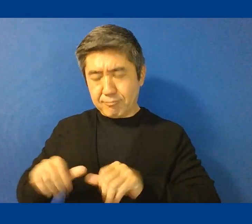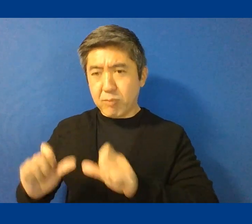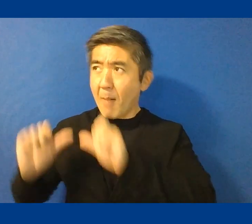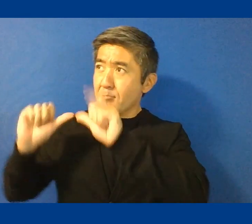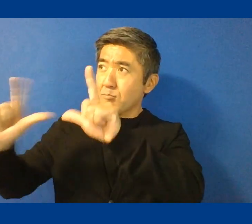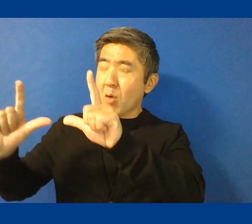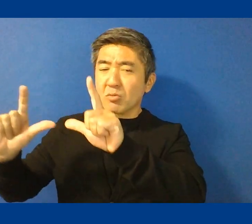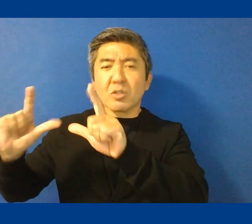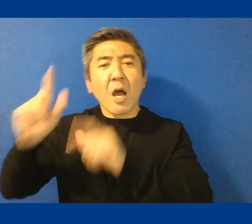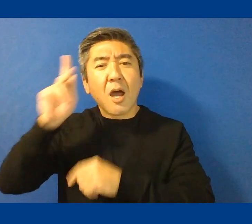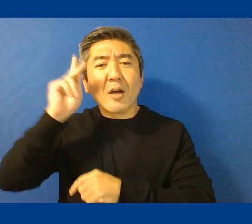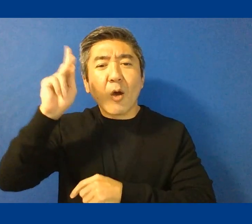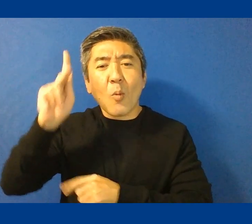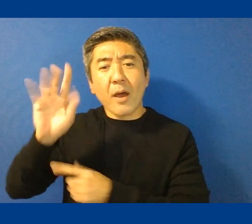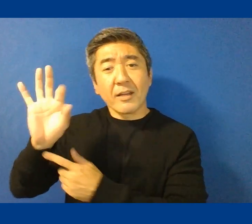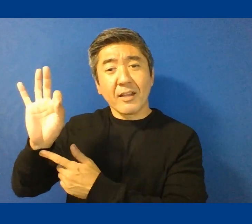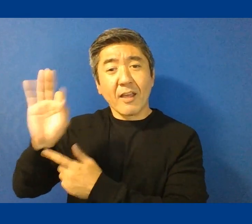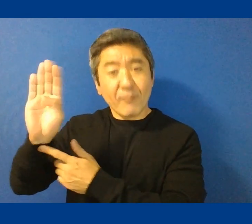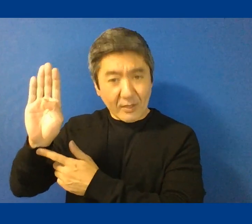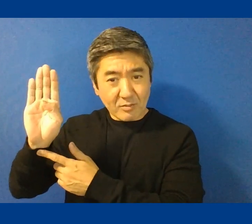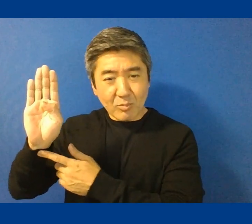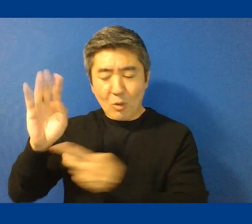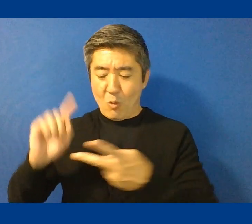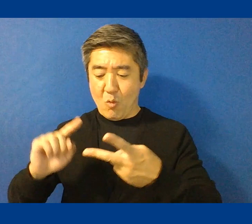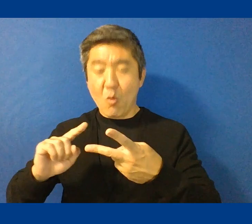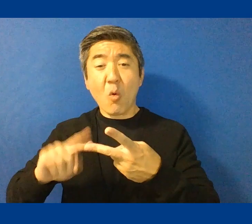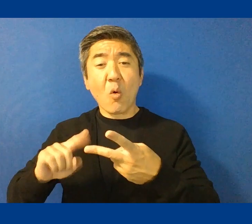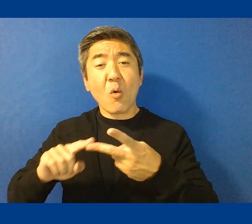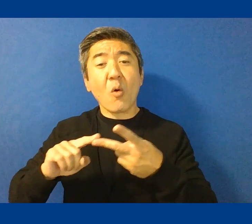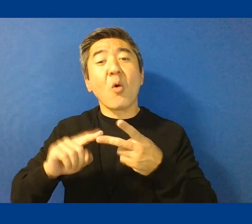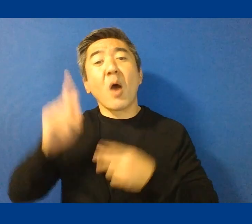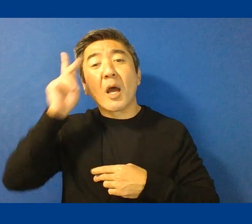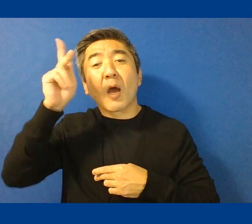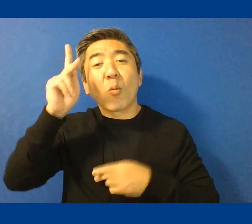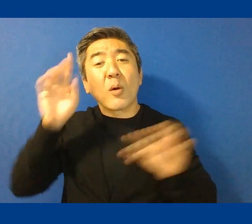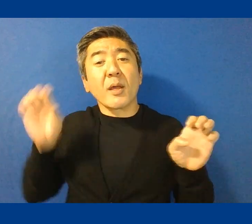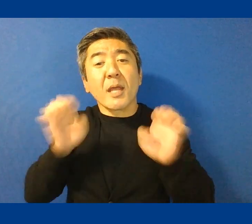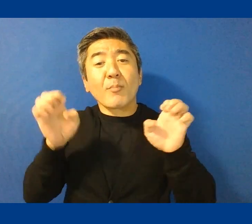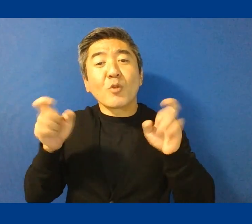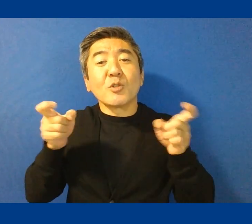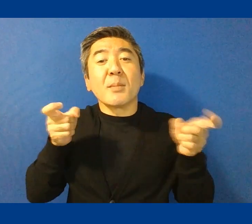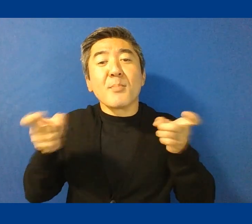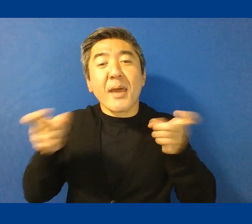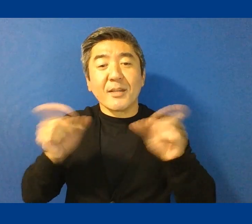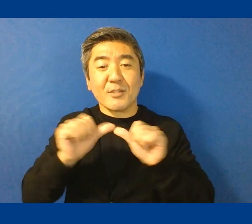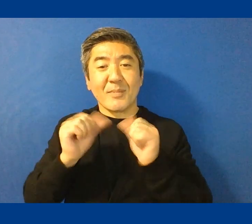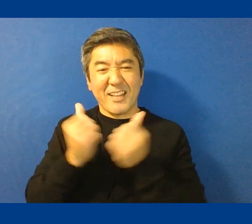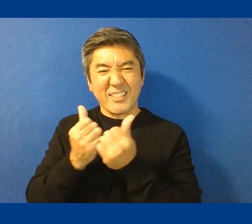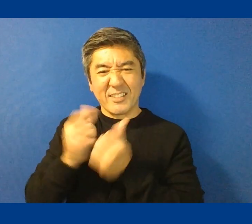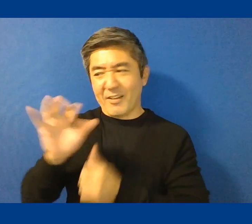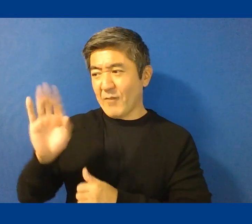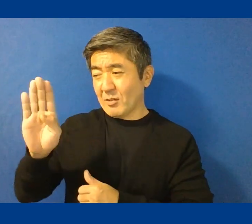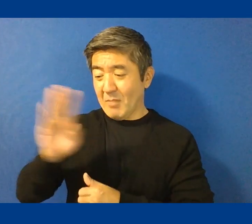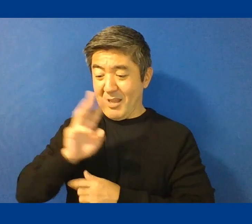Kauai Facebook page or on our Kauai Emergency Management Agency page at